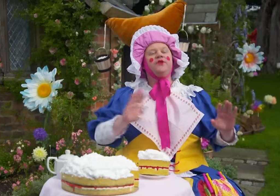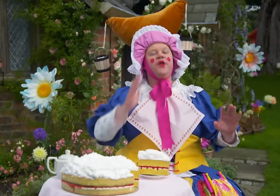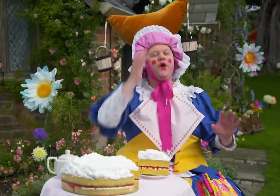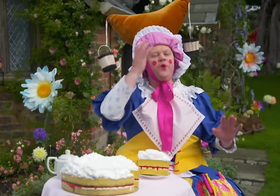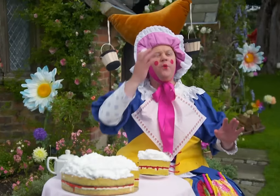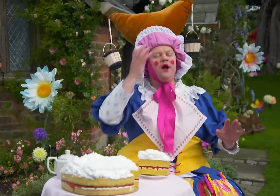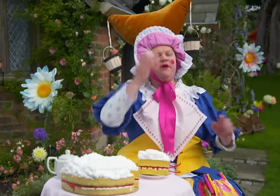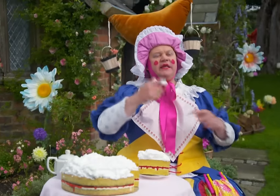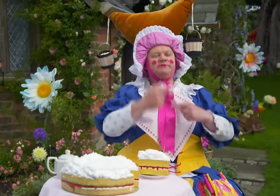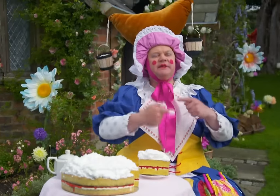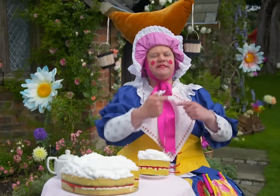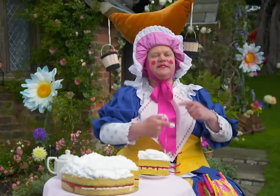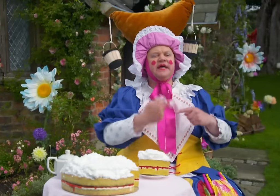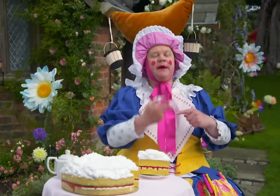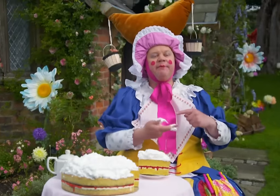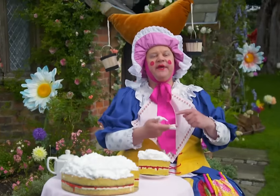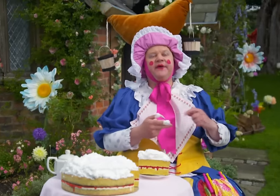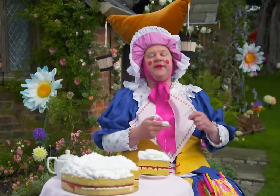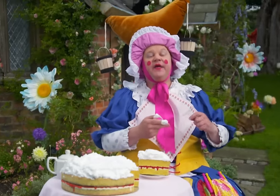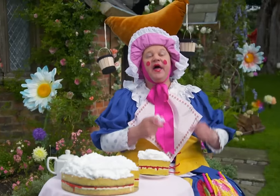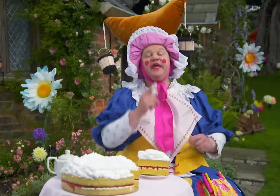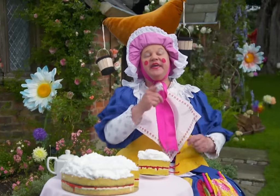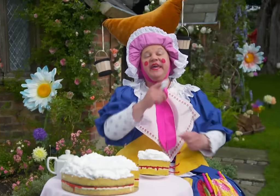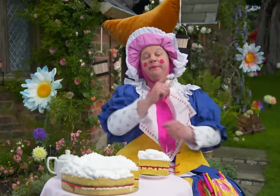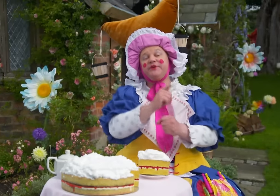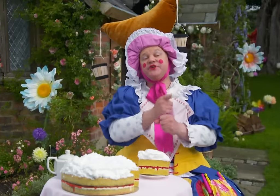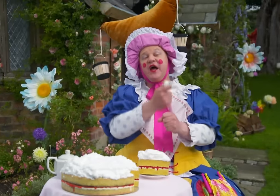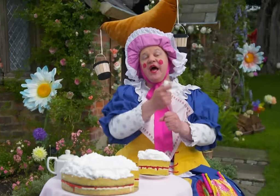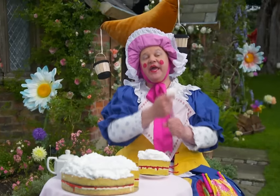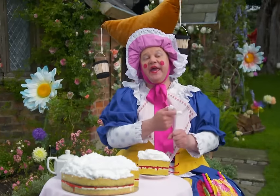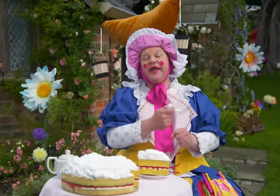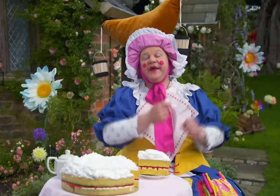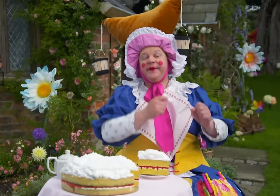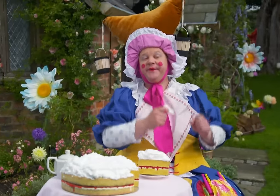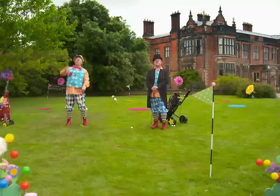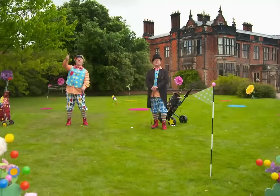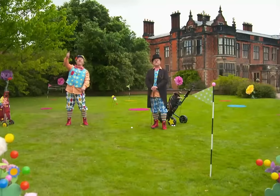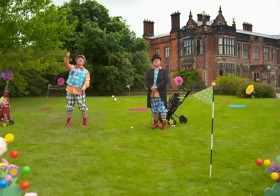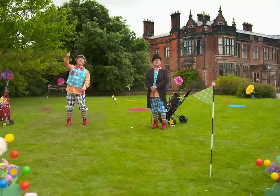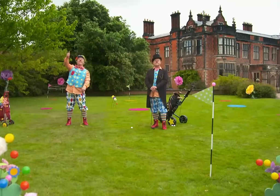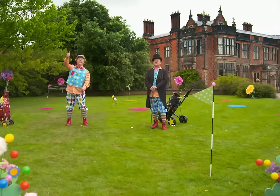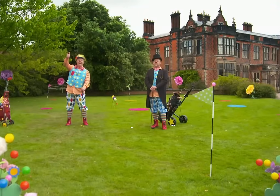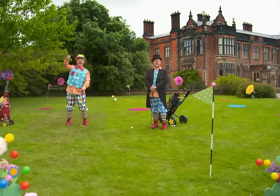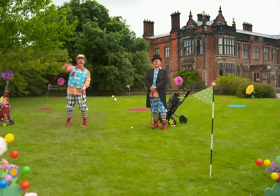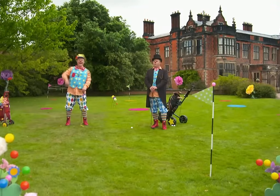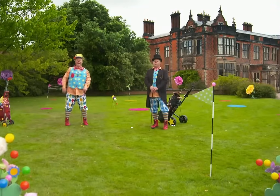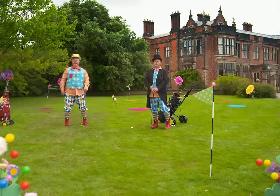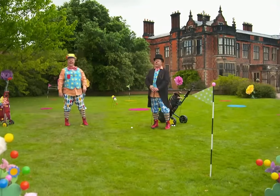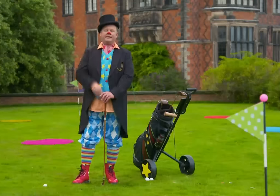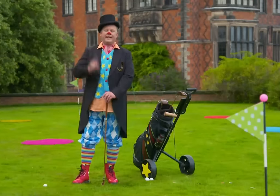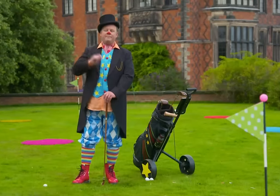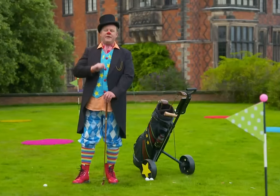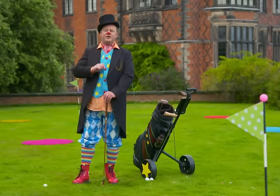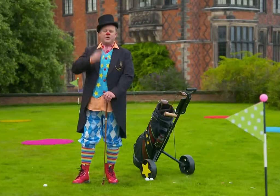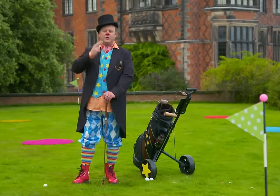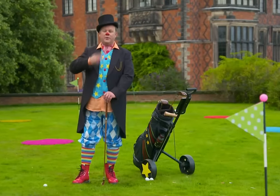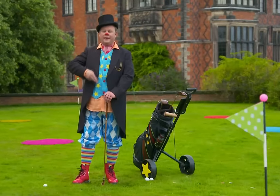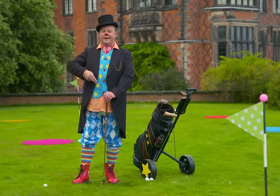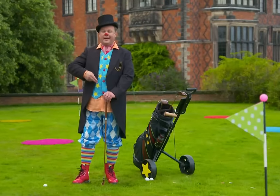No worries, Mr Tumble. Keep trying. Will do. Well, look, let me show you again,